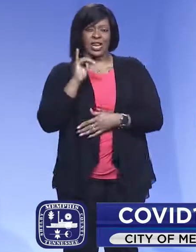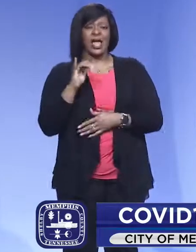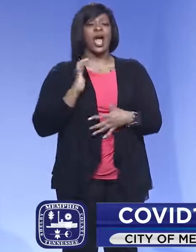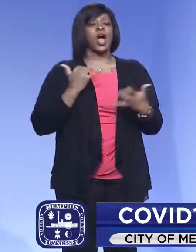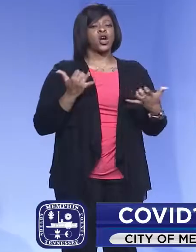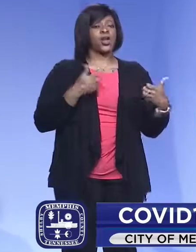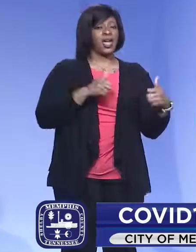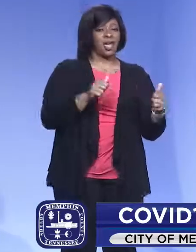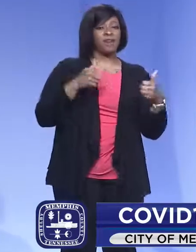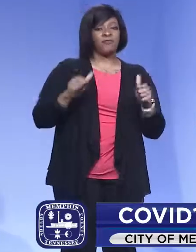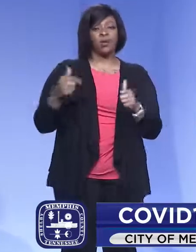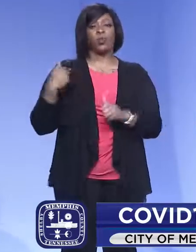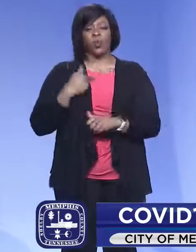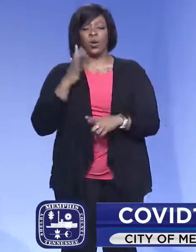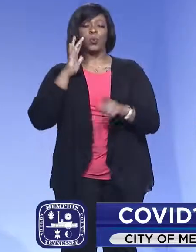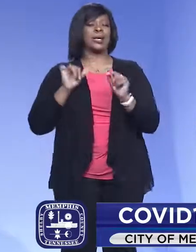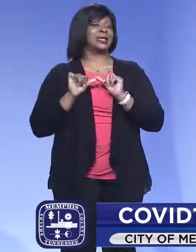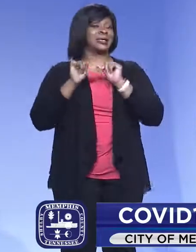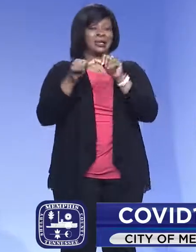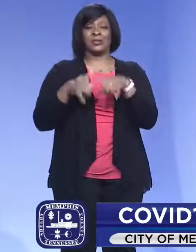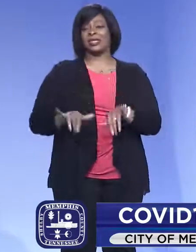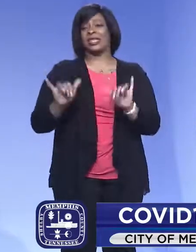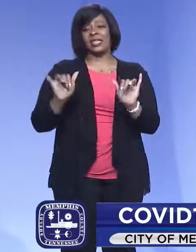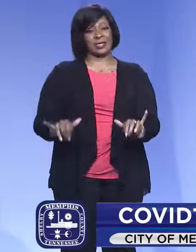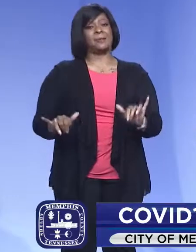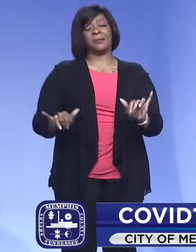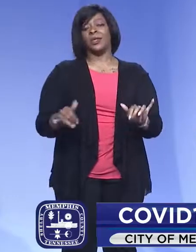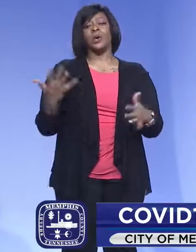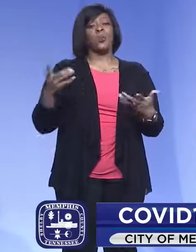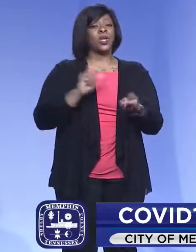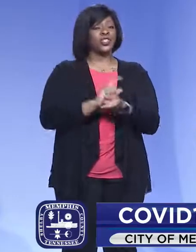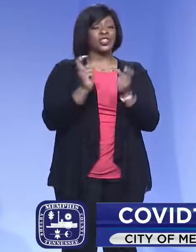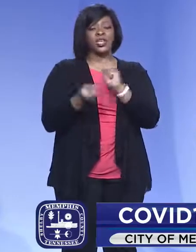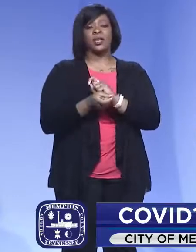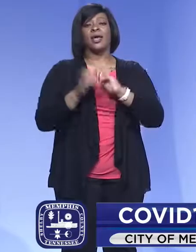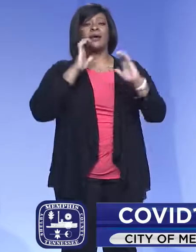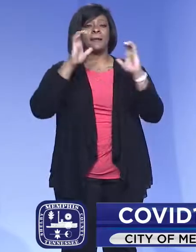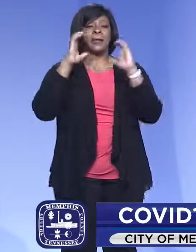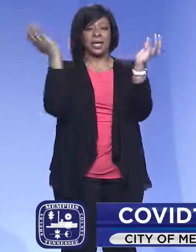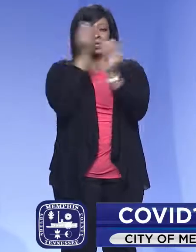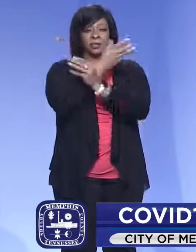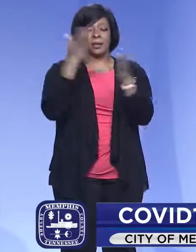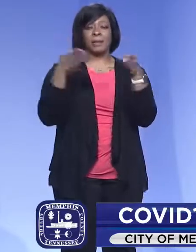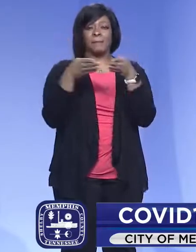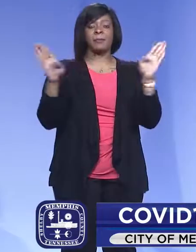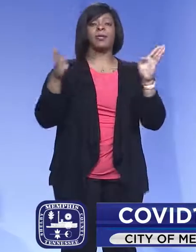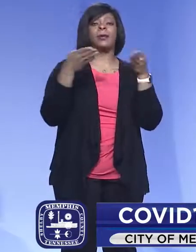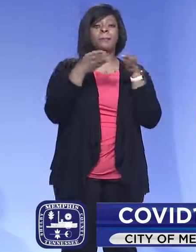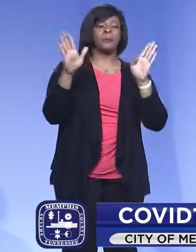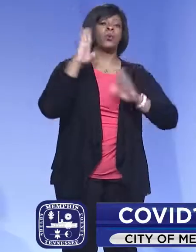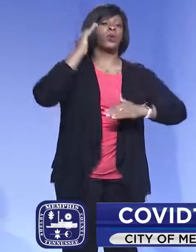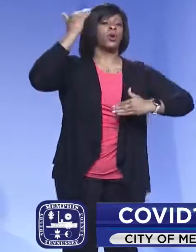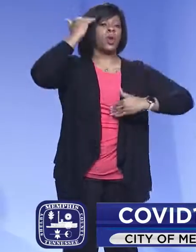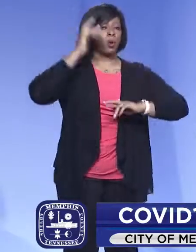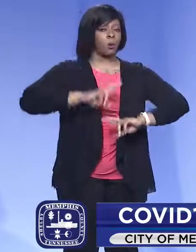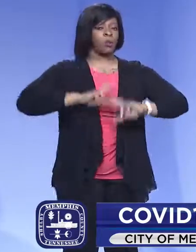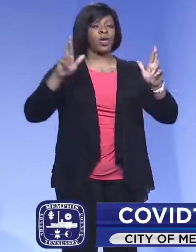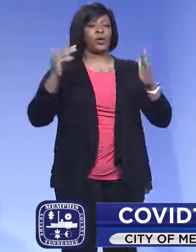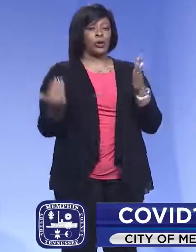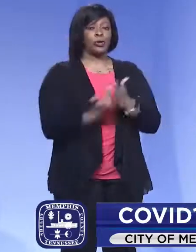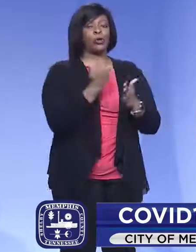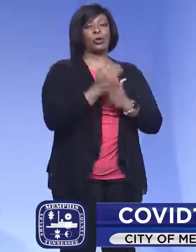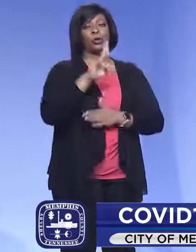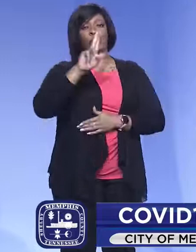current efforts are what we would continue. What we would change is communication to the public so that the public would be aware that the strain